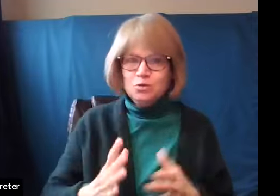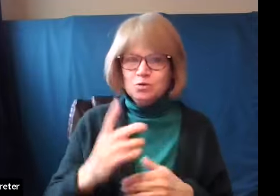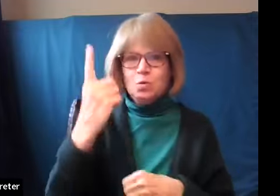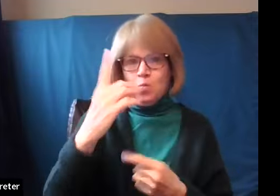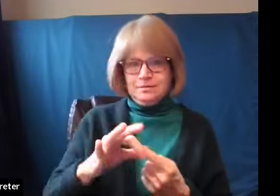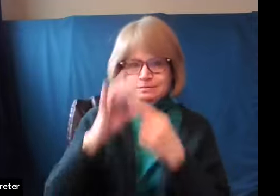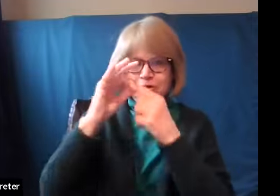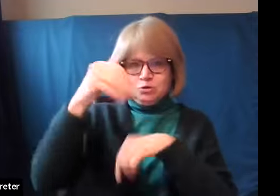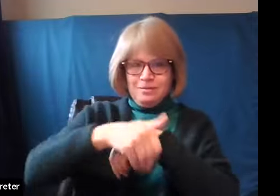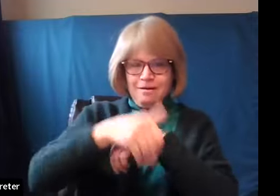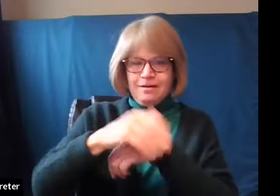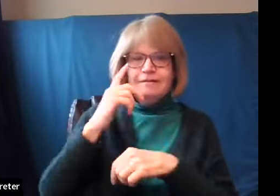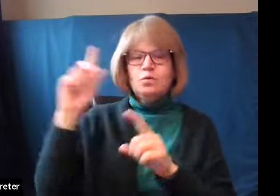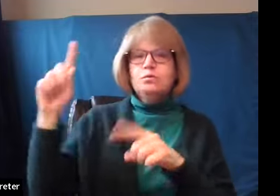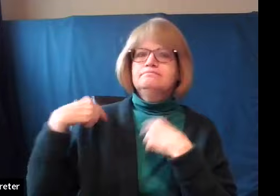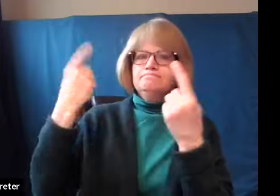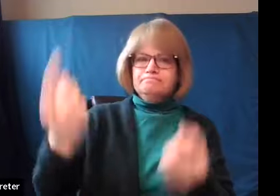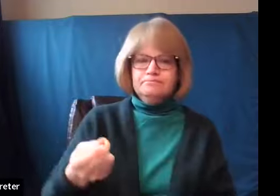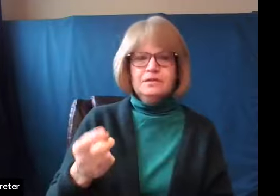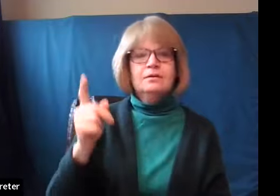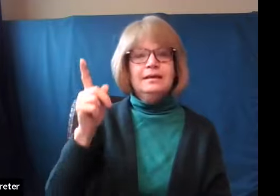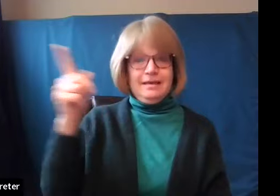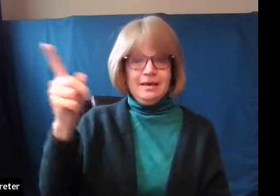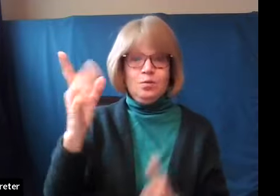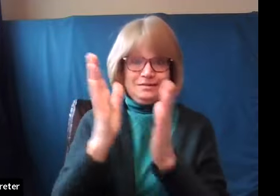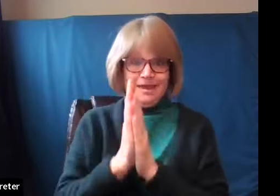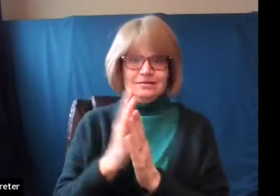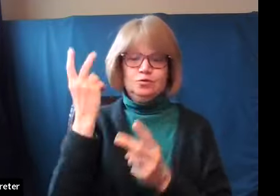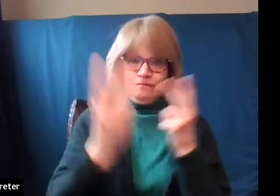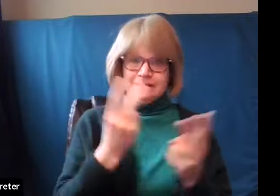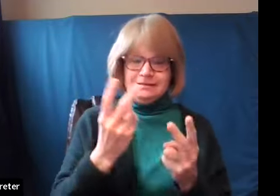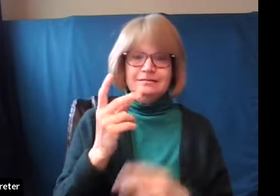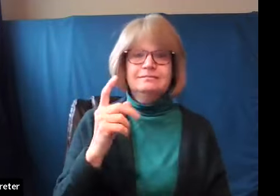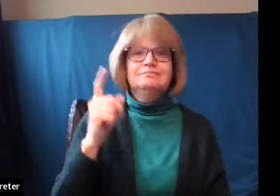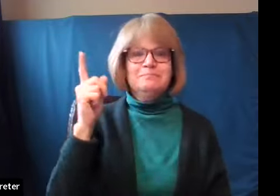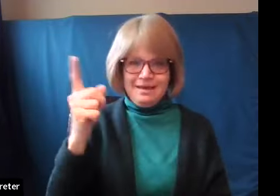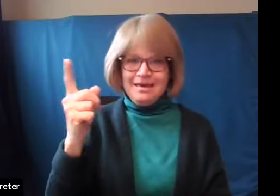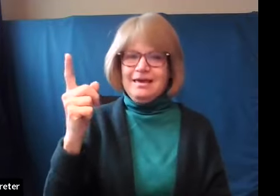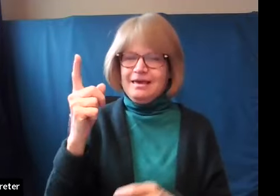For centuries, he too was asked to visit, and he did